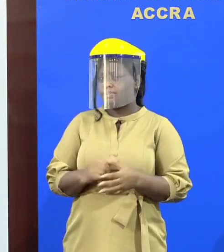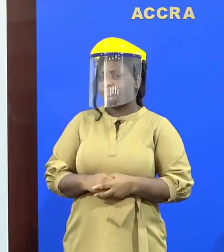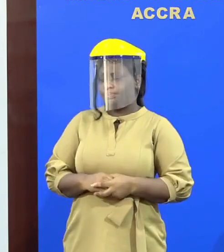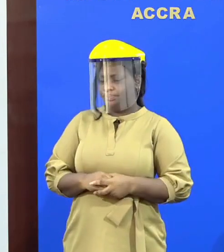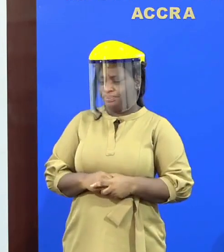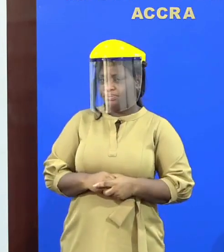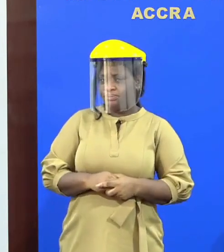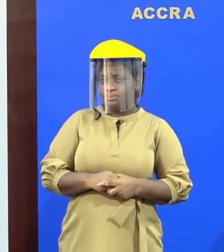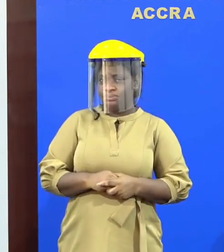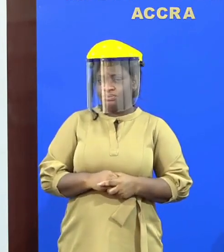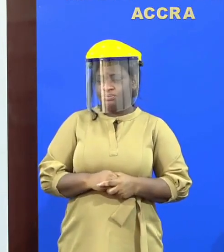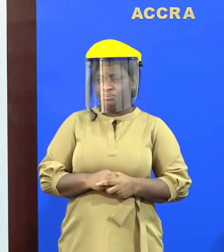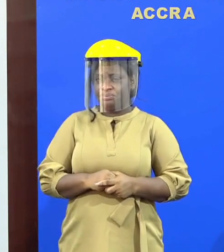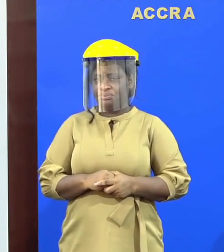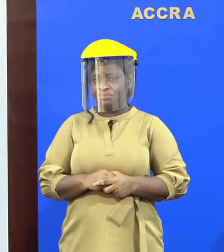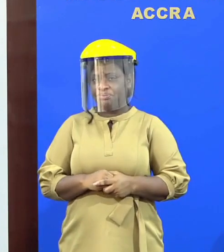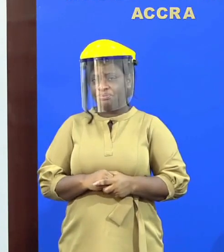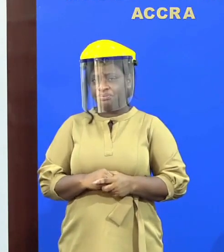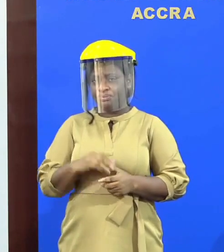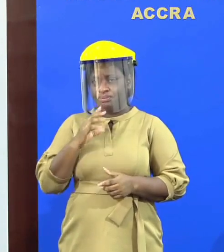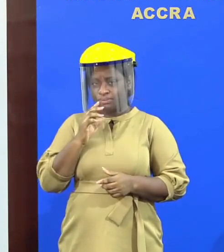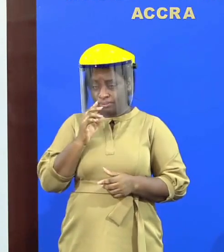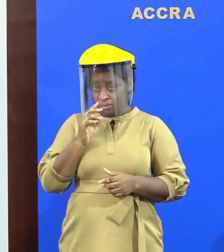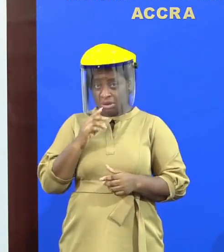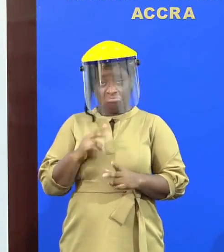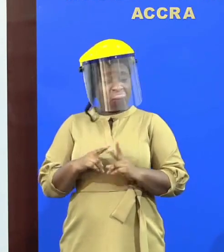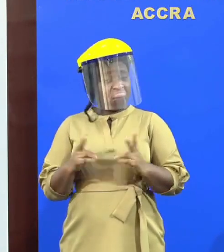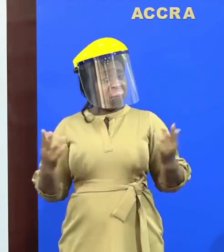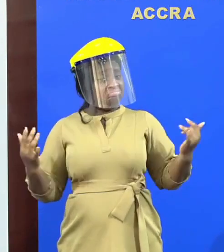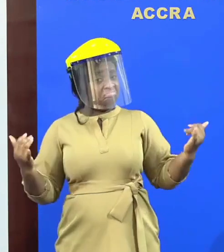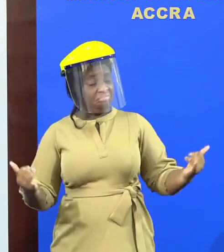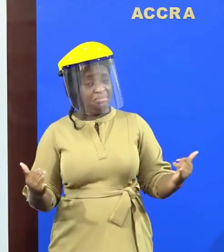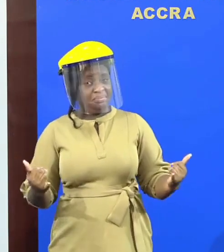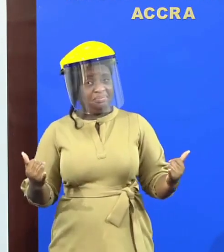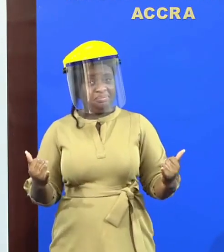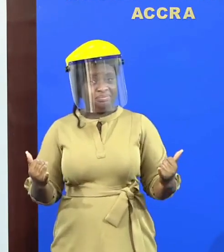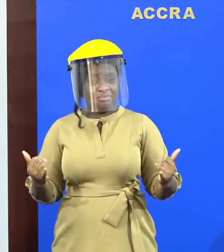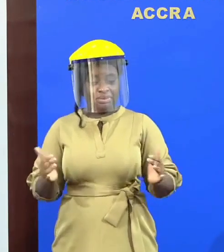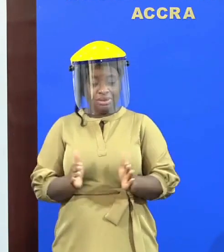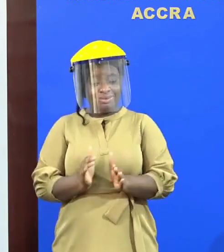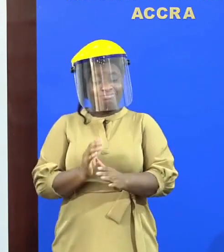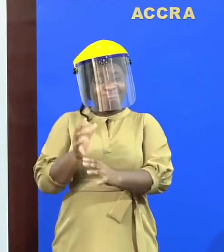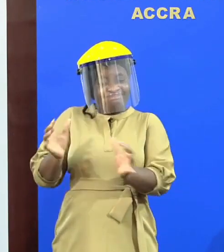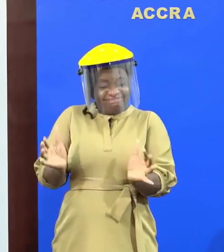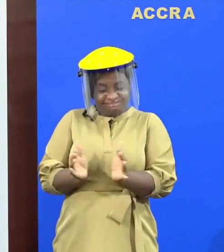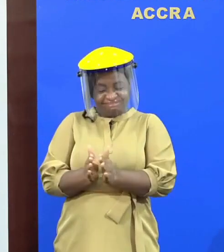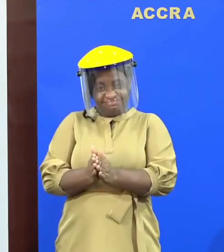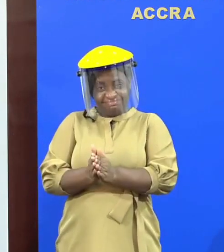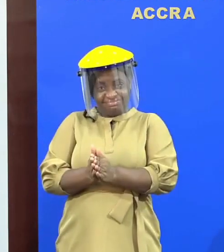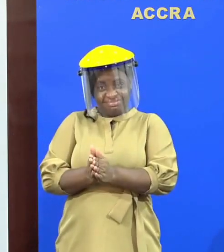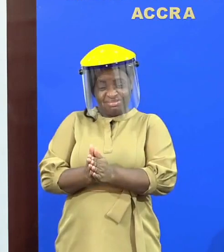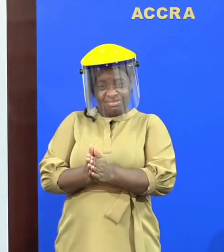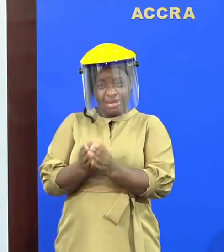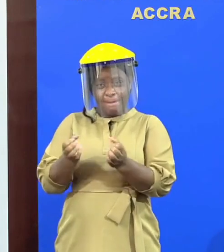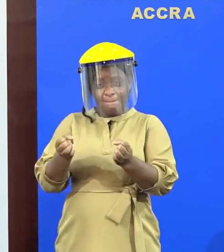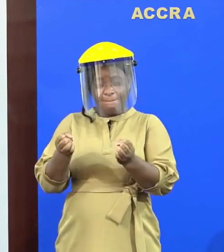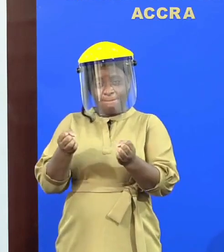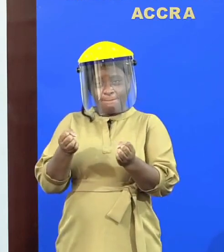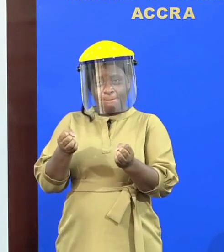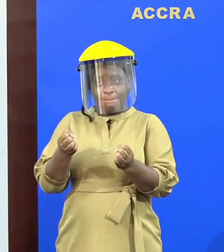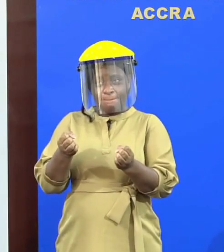the recommendations made. So in conclusion, broadly, the daily case incidence